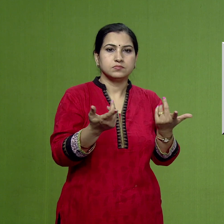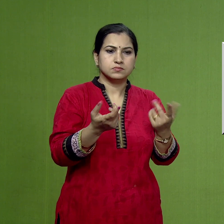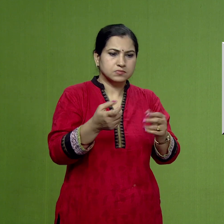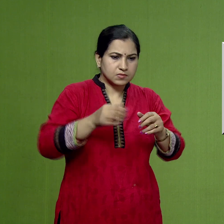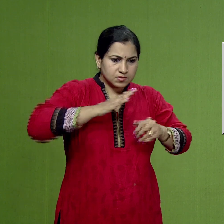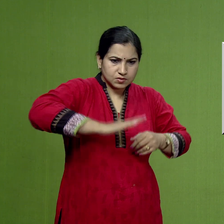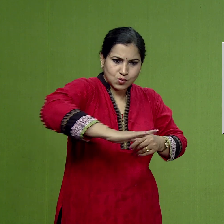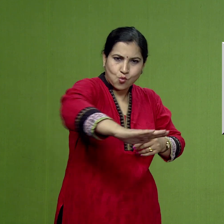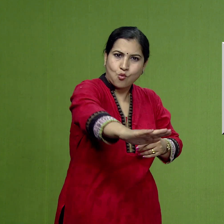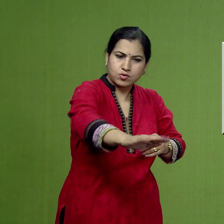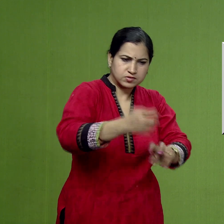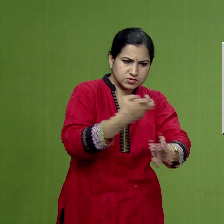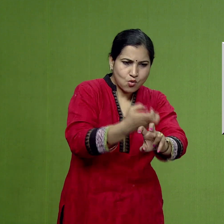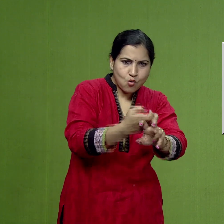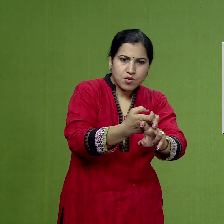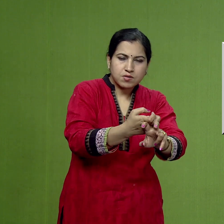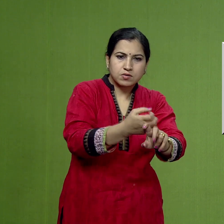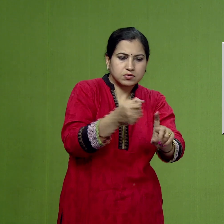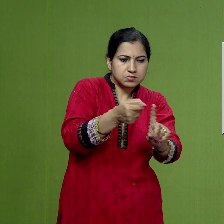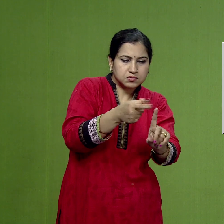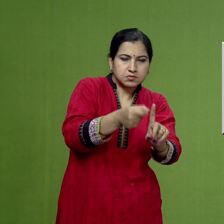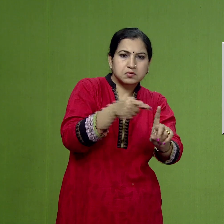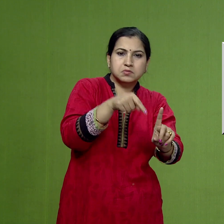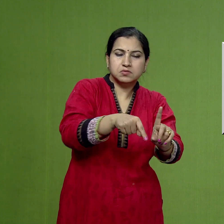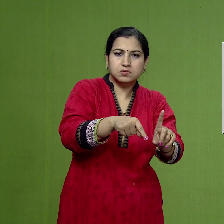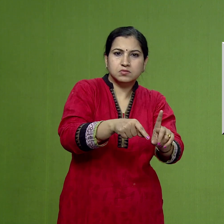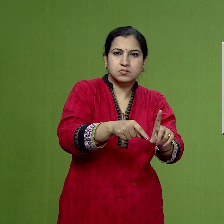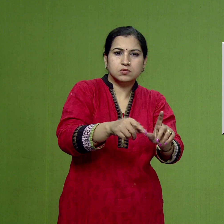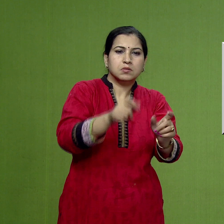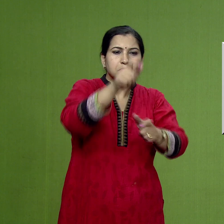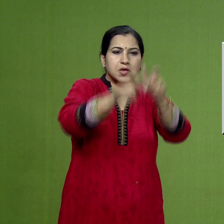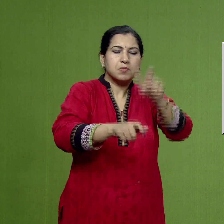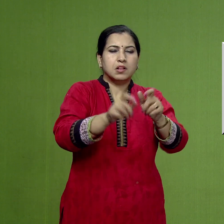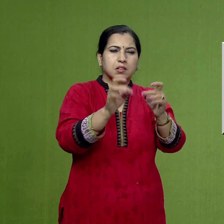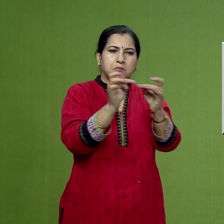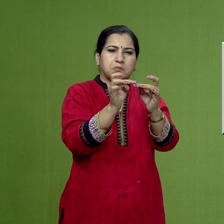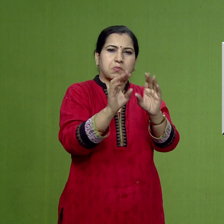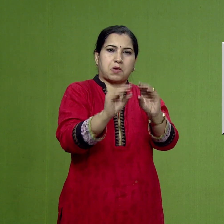stony or sandy surface sustain moderate density of population.